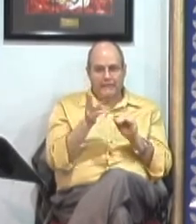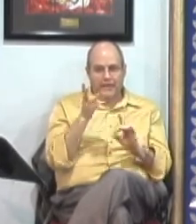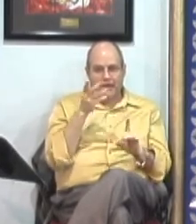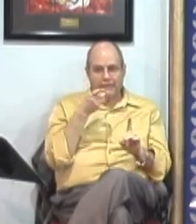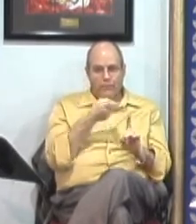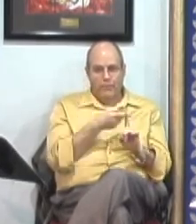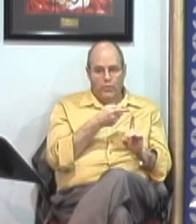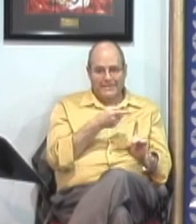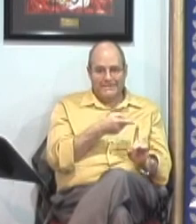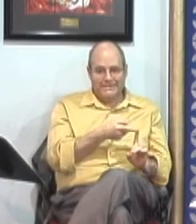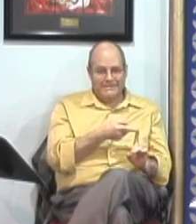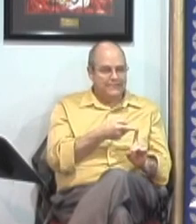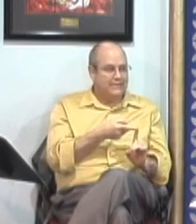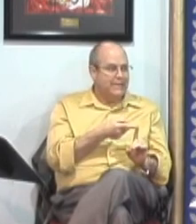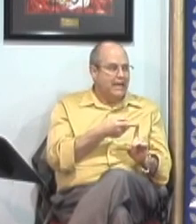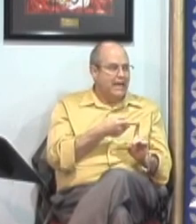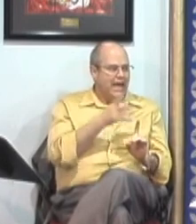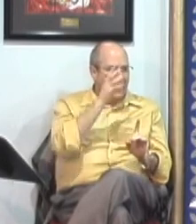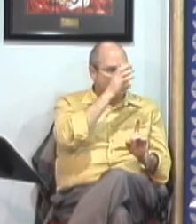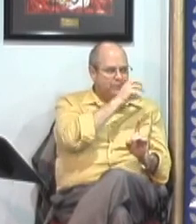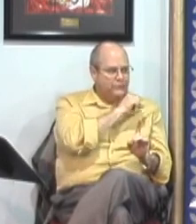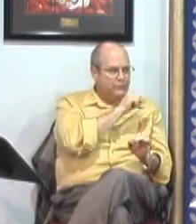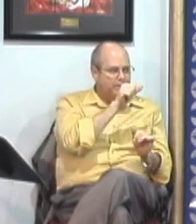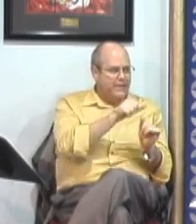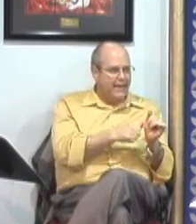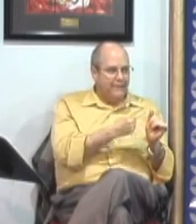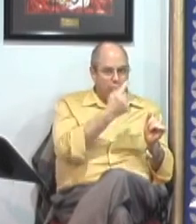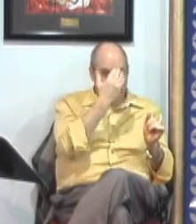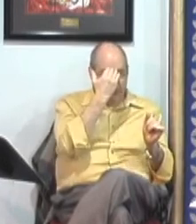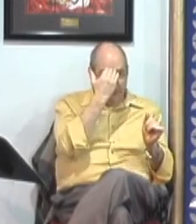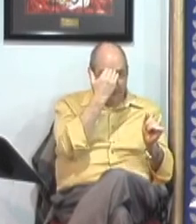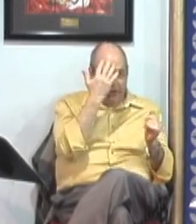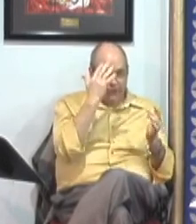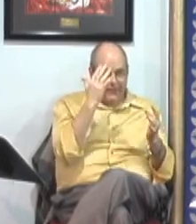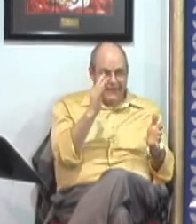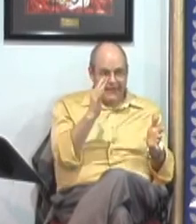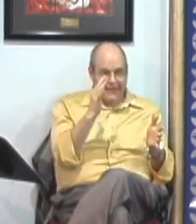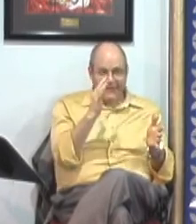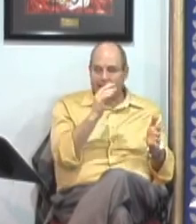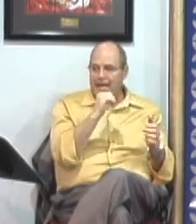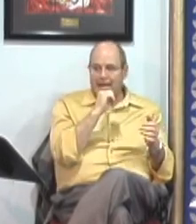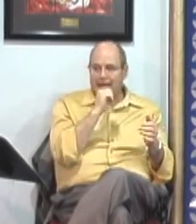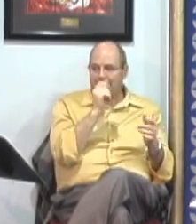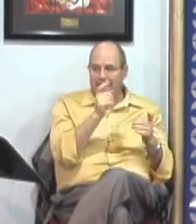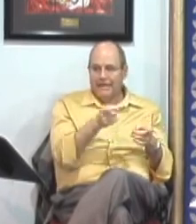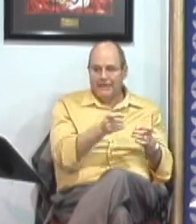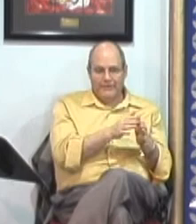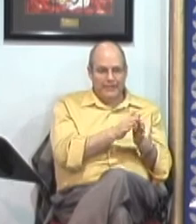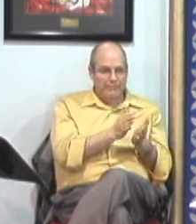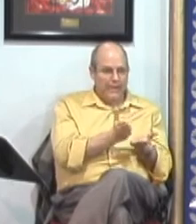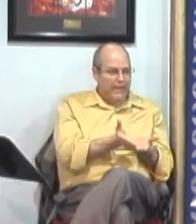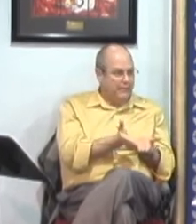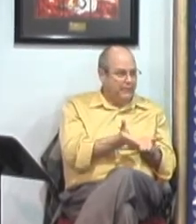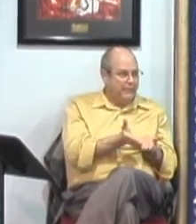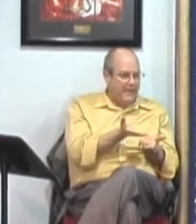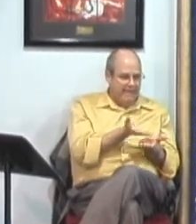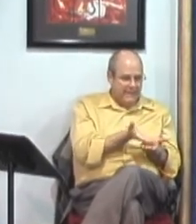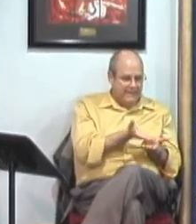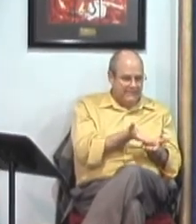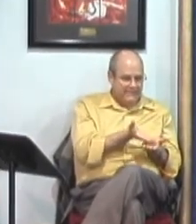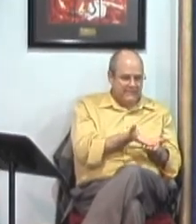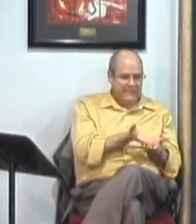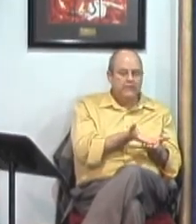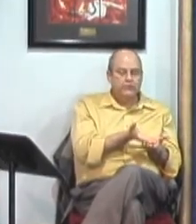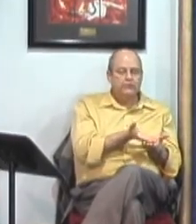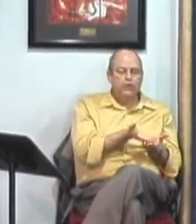points, because I kind of assumed that everybody knew these things, and I didn't give any scriptural evidence of them.